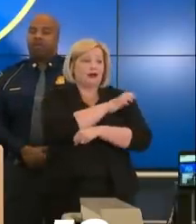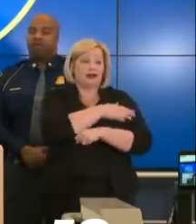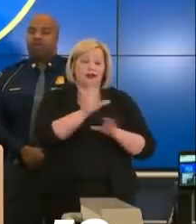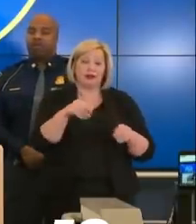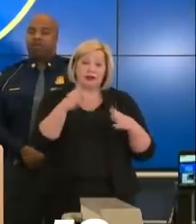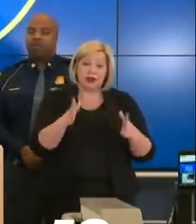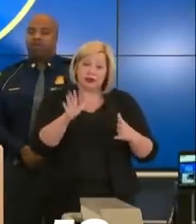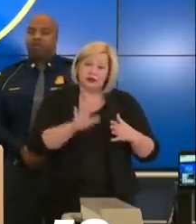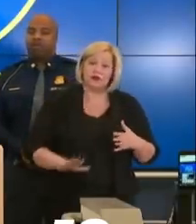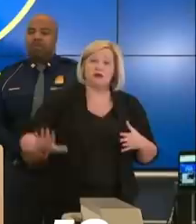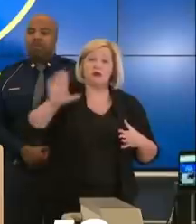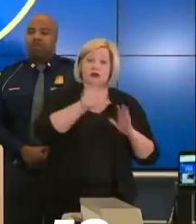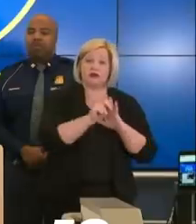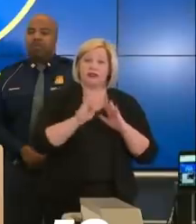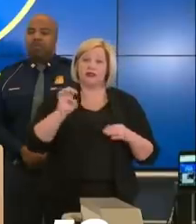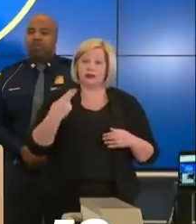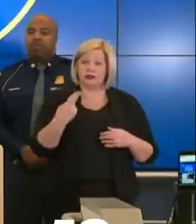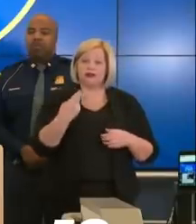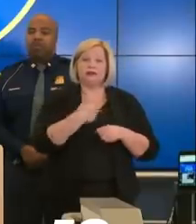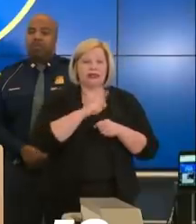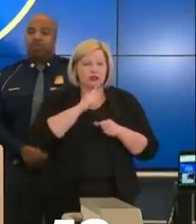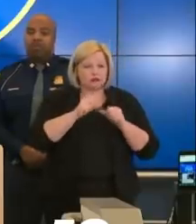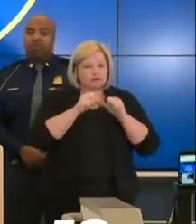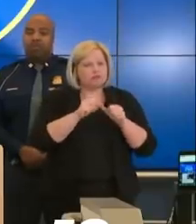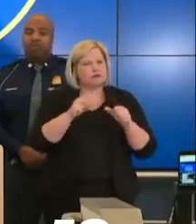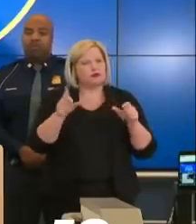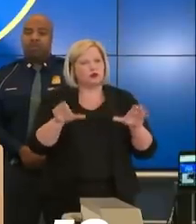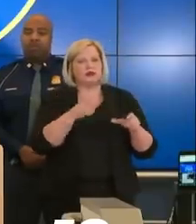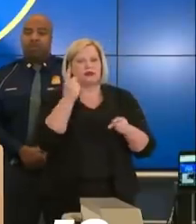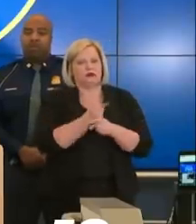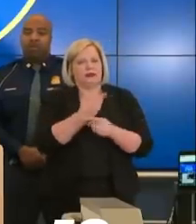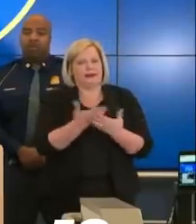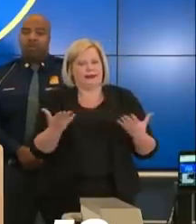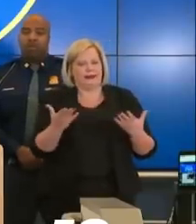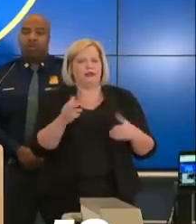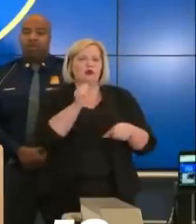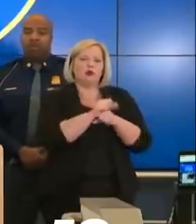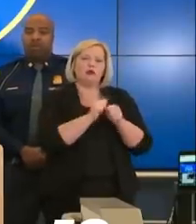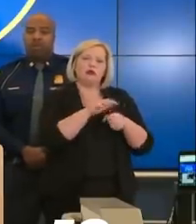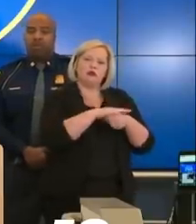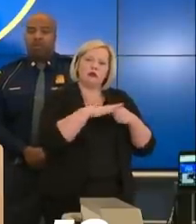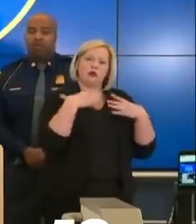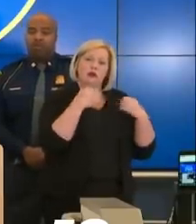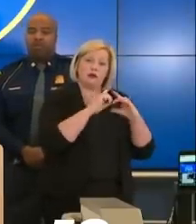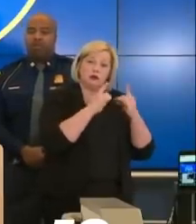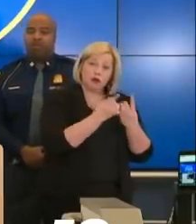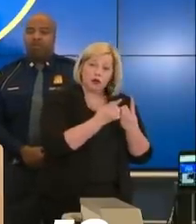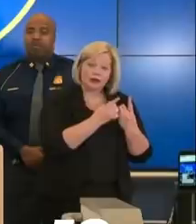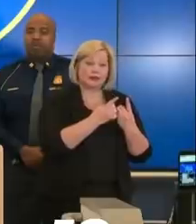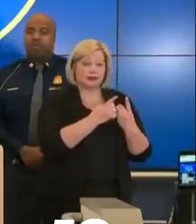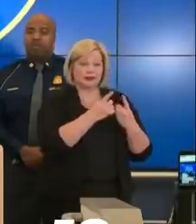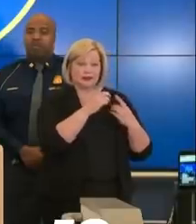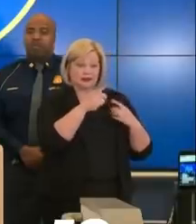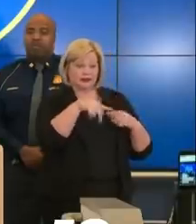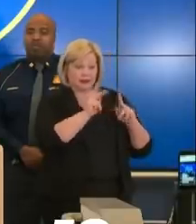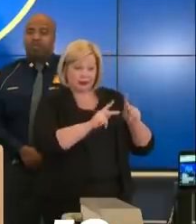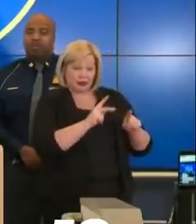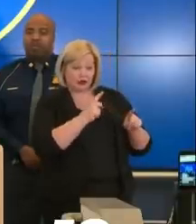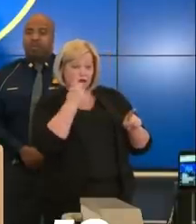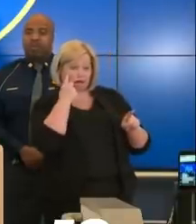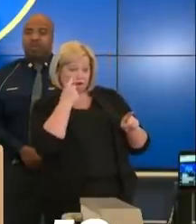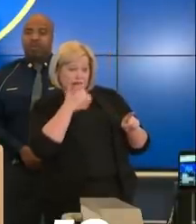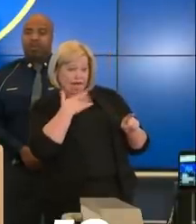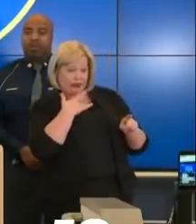providers across the state to keep doing the right thing, working with their local health departments and testing people